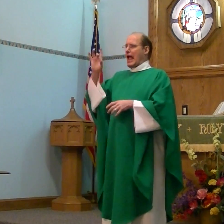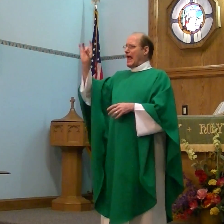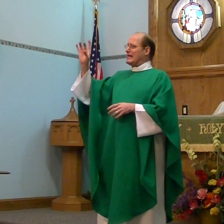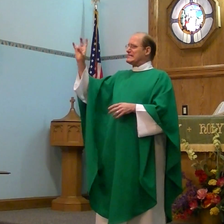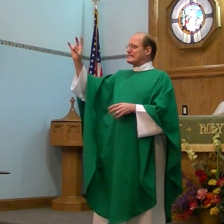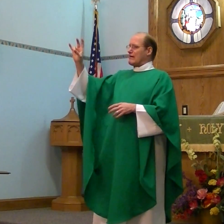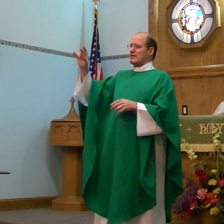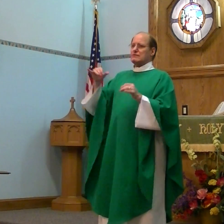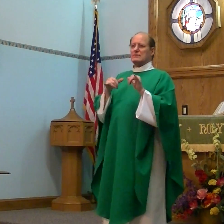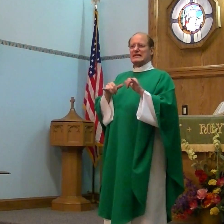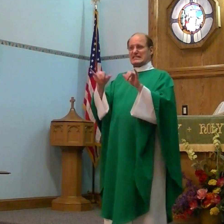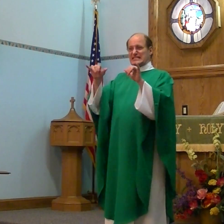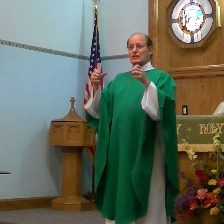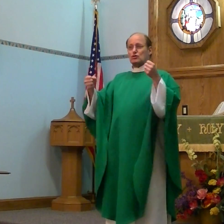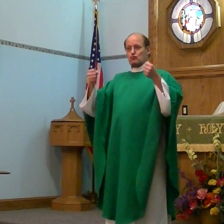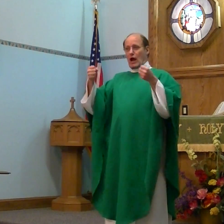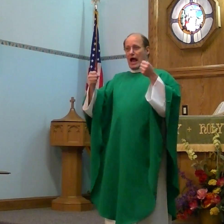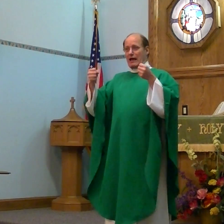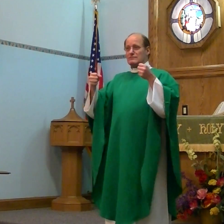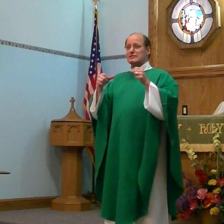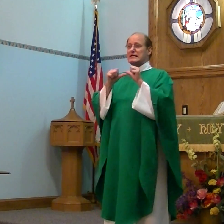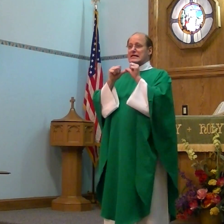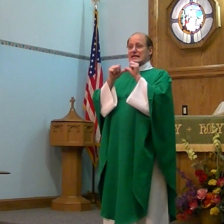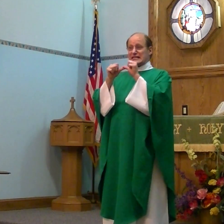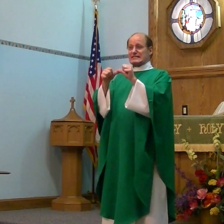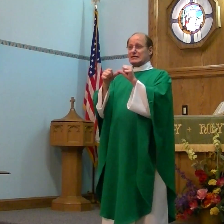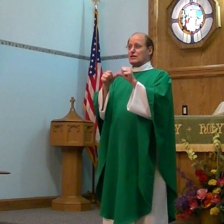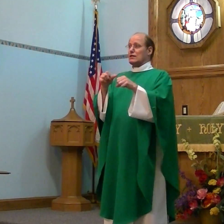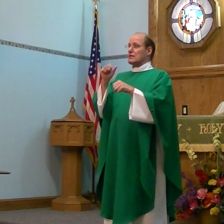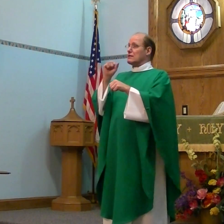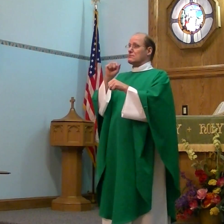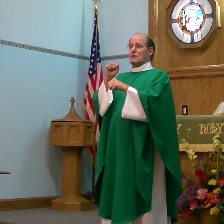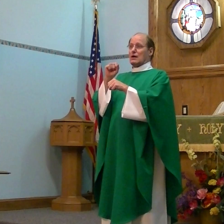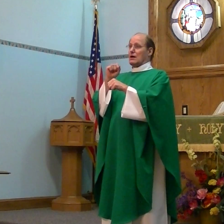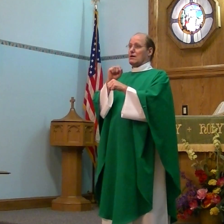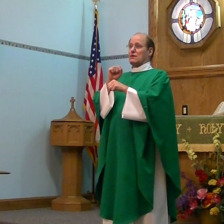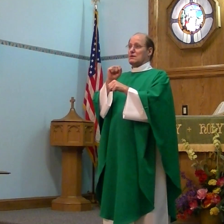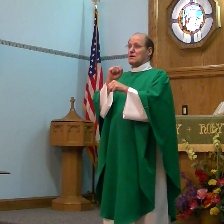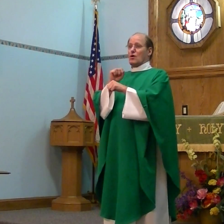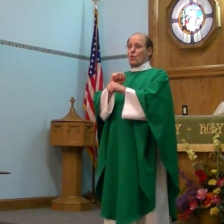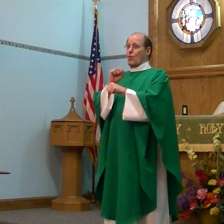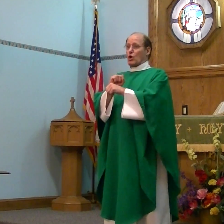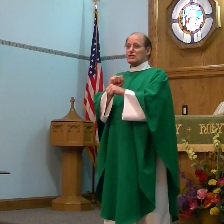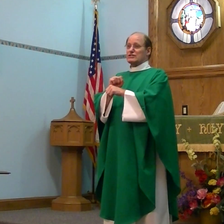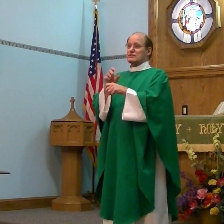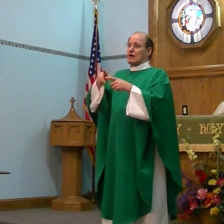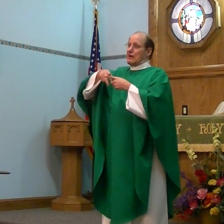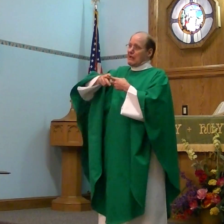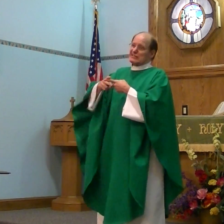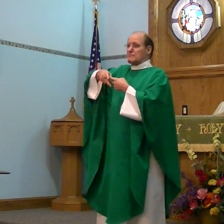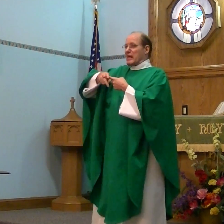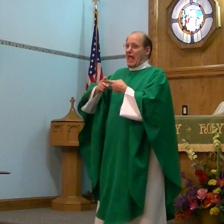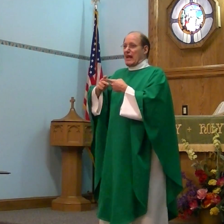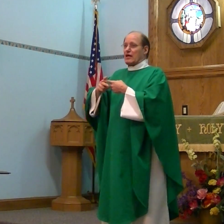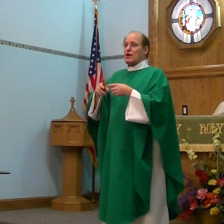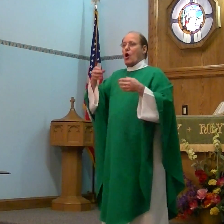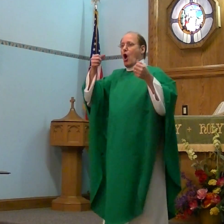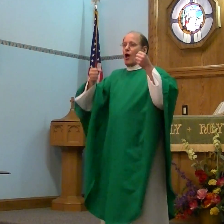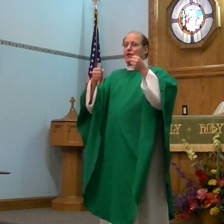87, he still drives. He still works as a mechanic on